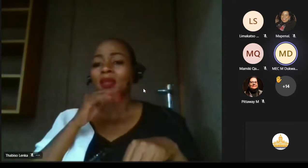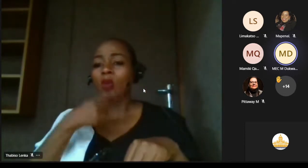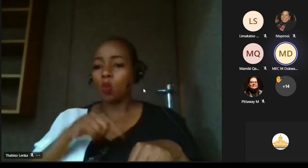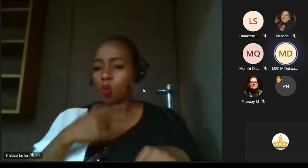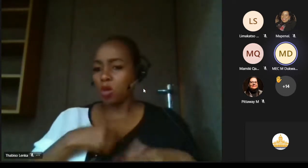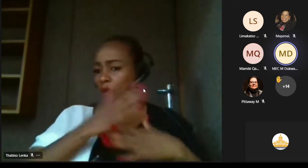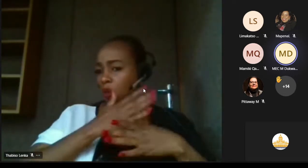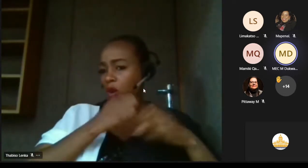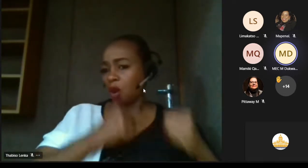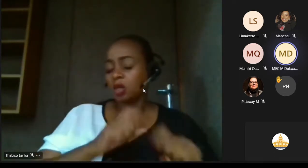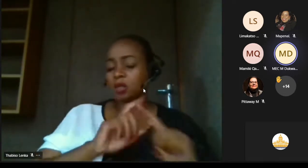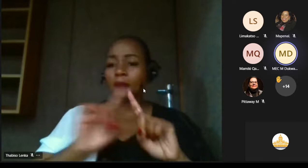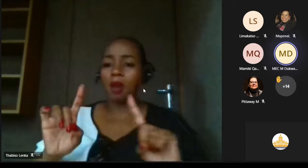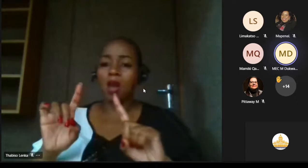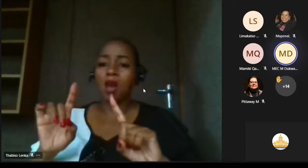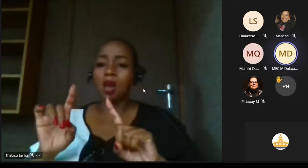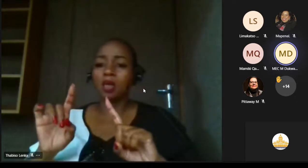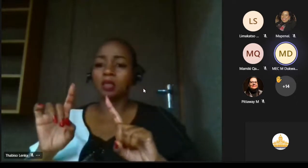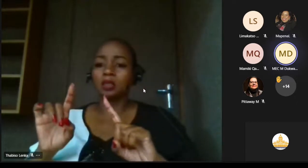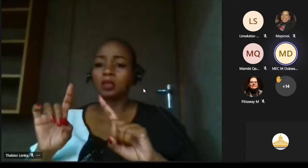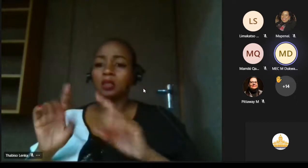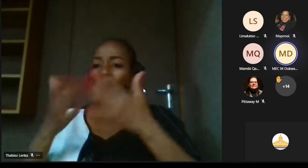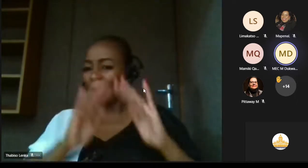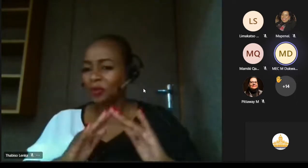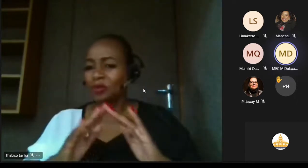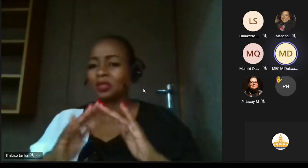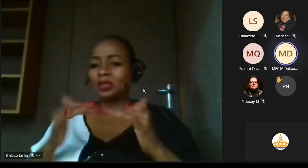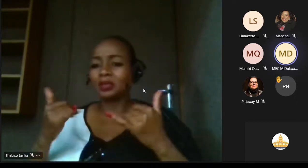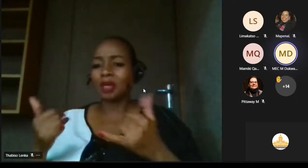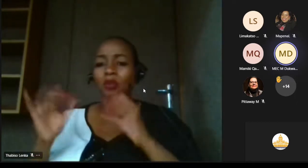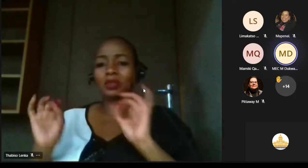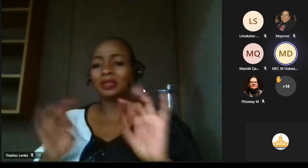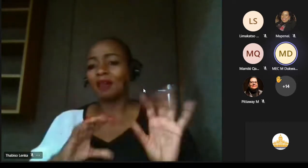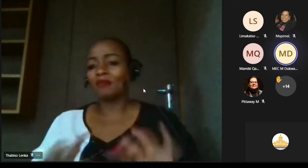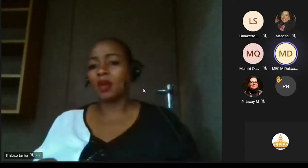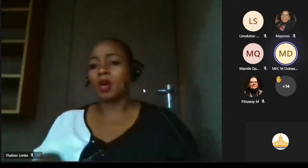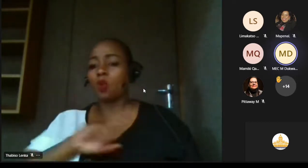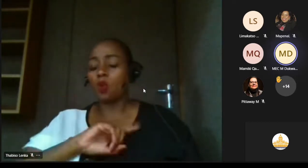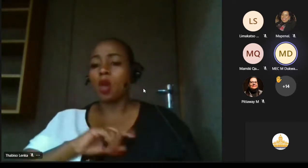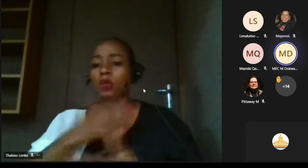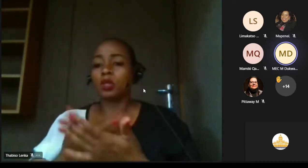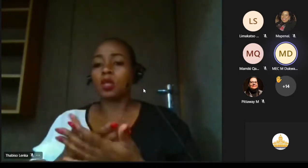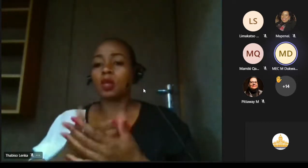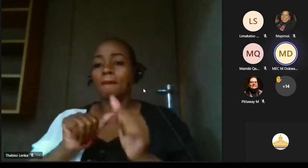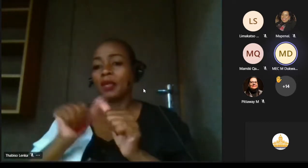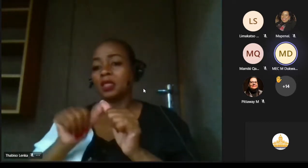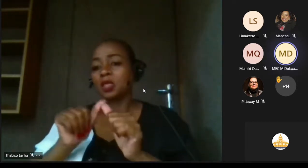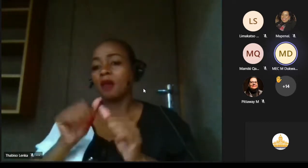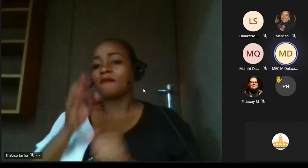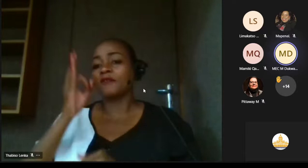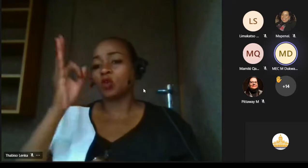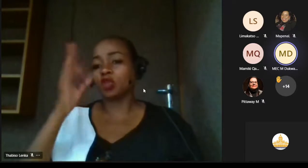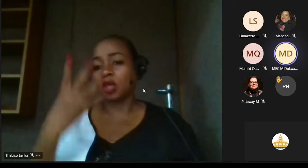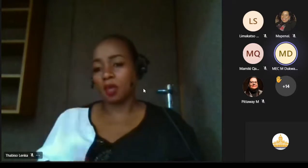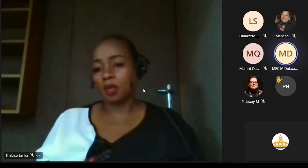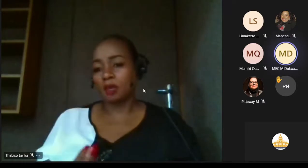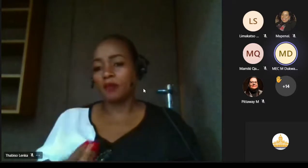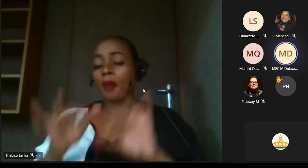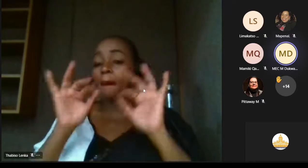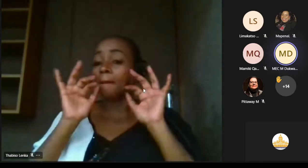local government as a strategic vehicle for building a better tomorrow for all our people. Majority of